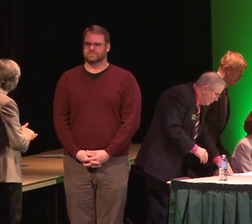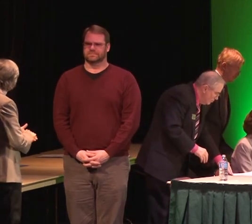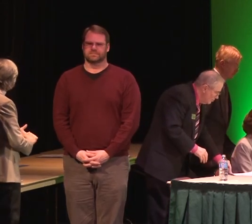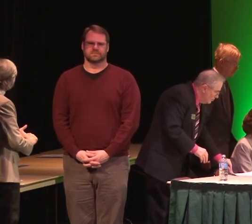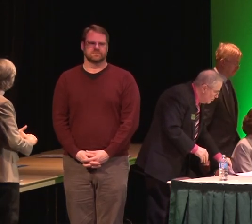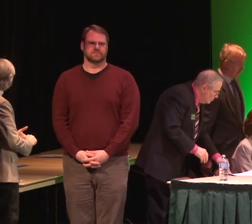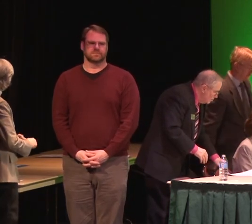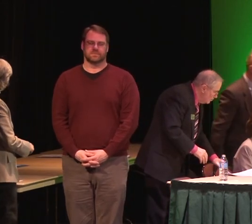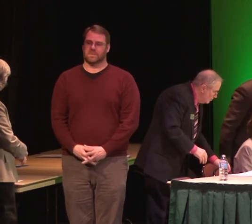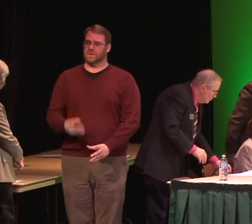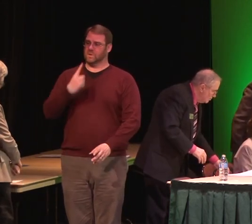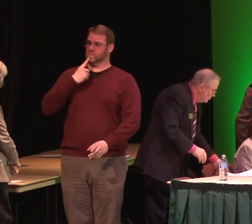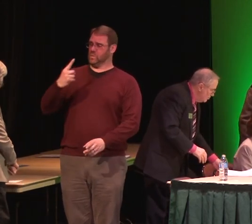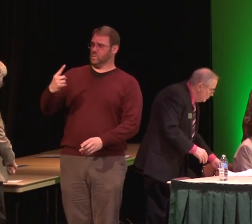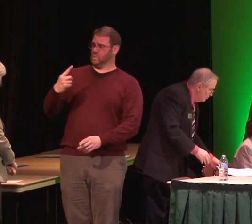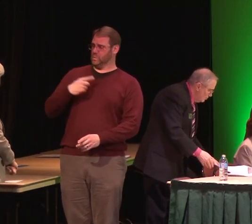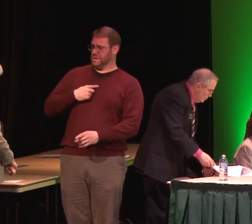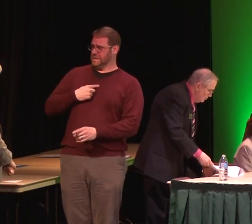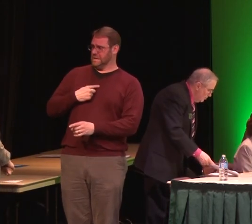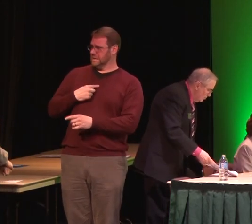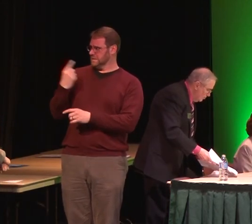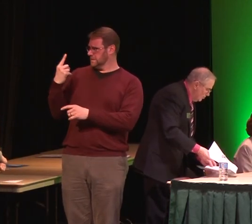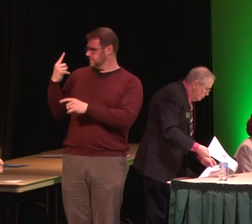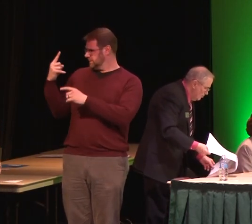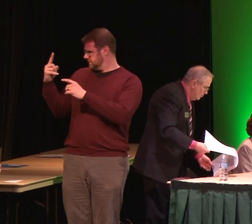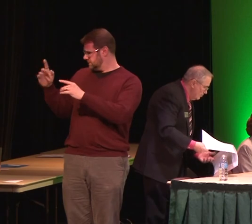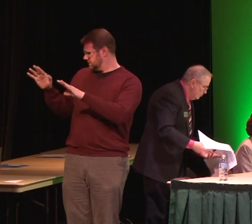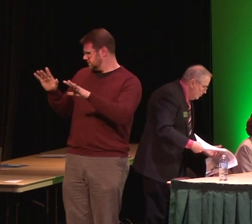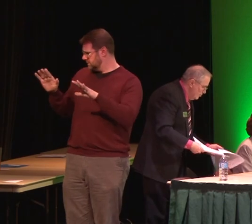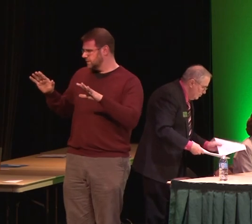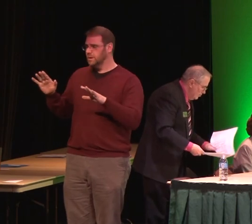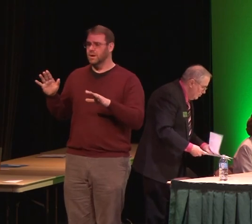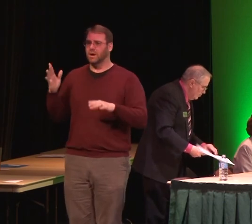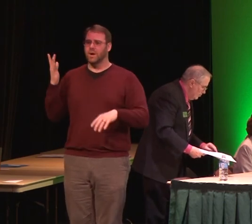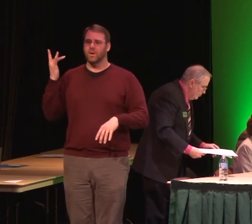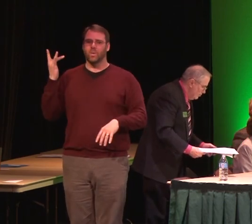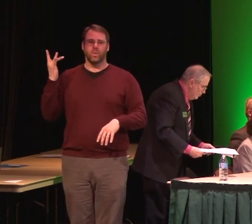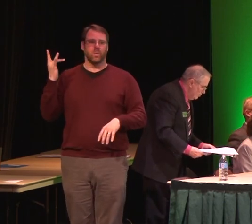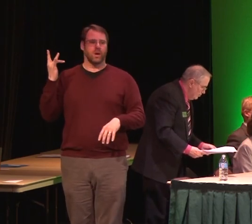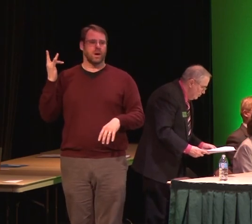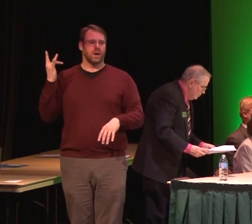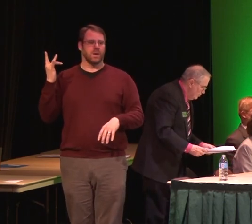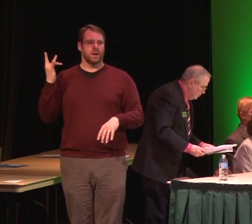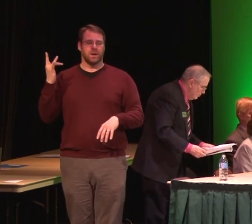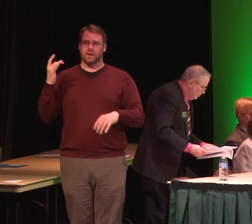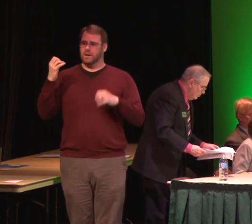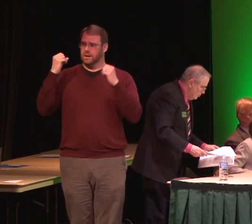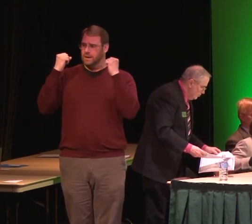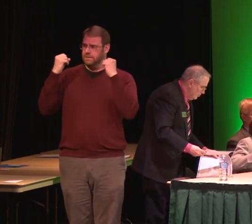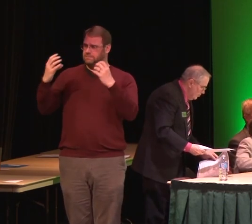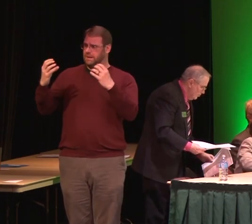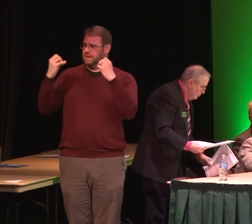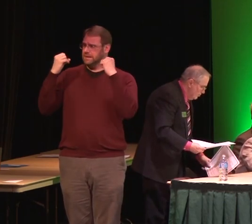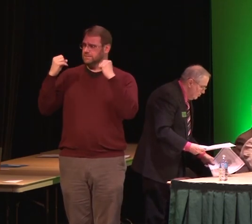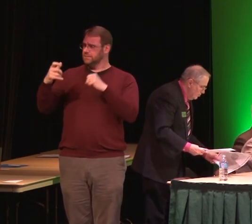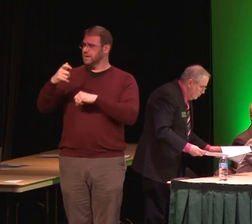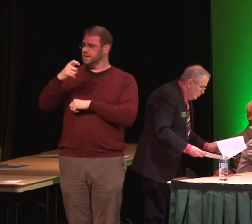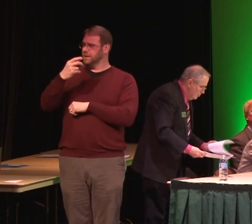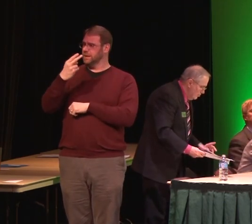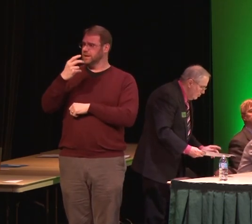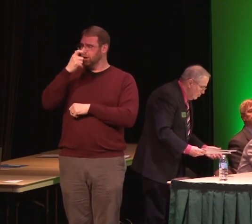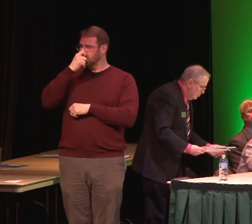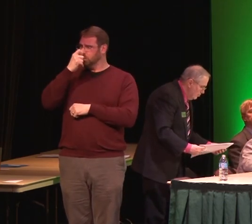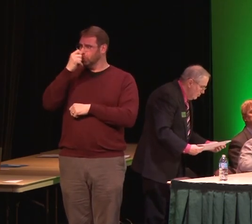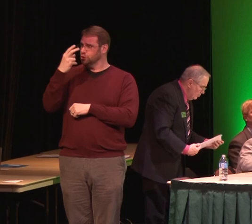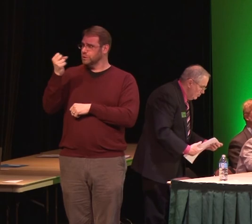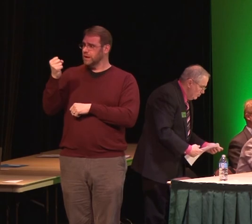I'm told that the perhaps the reason for a number of Taunton high school recipients